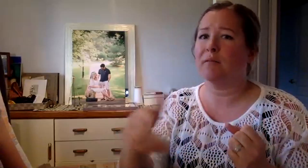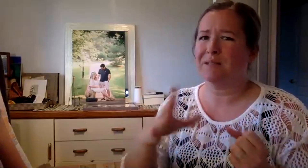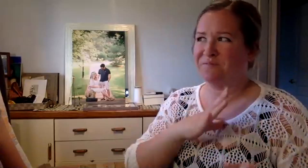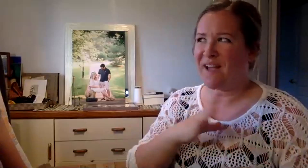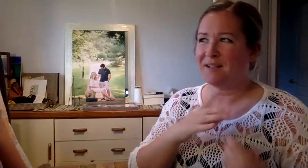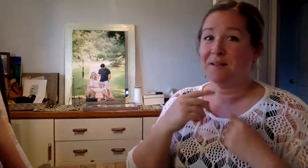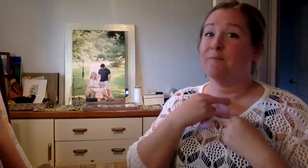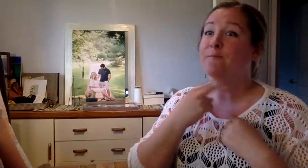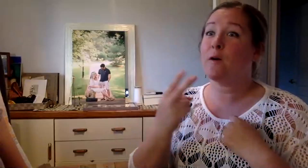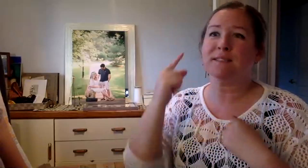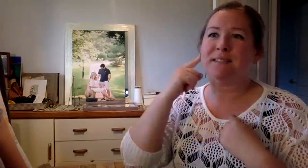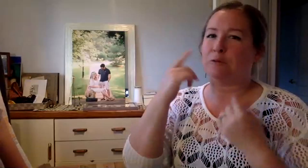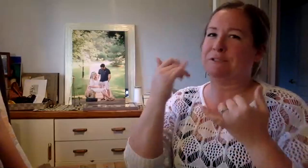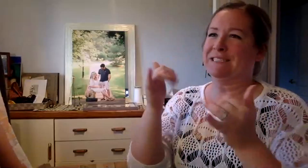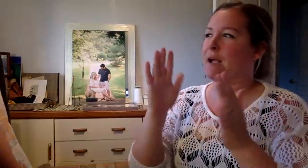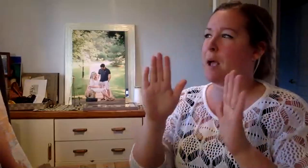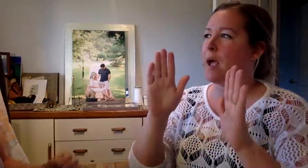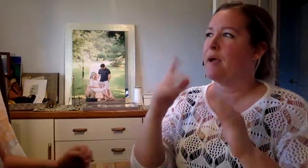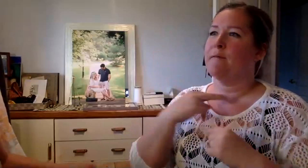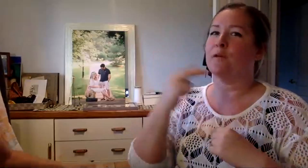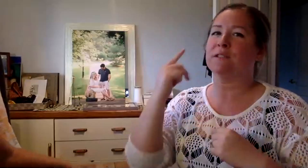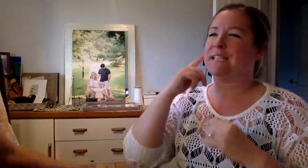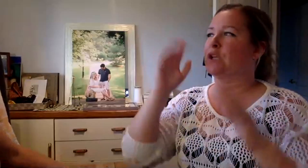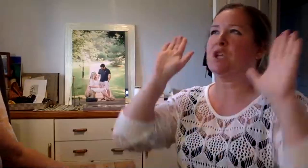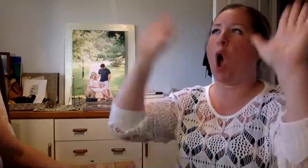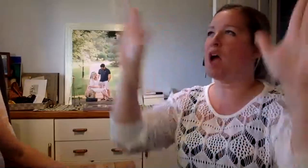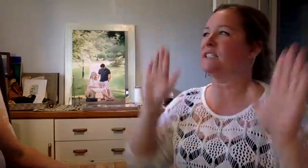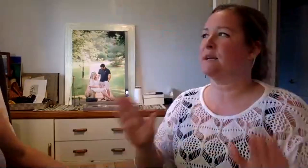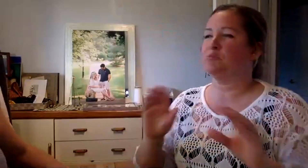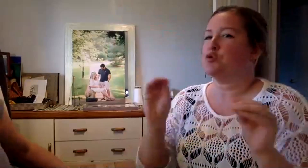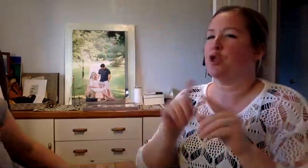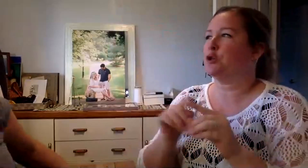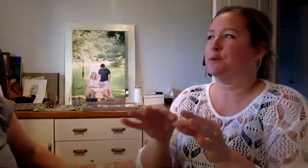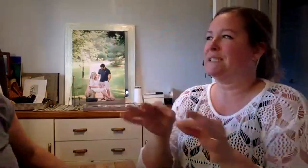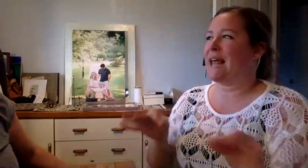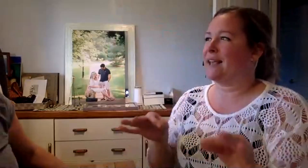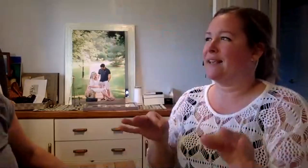start signing, they feel comfortable.